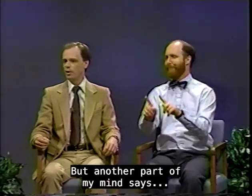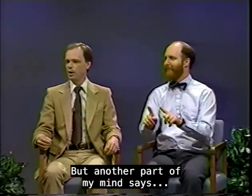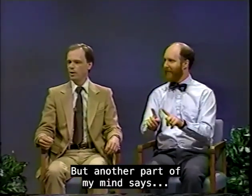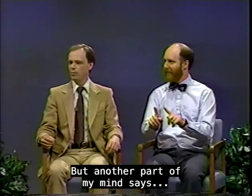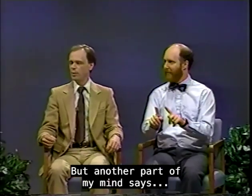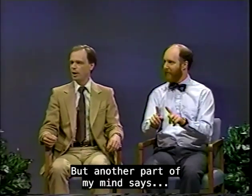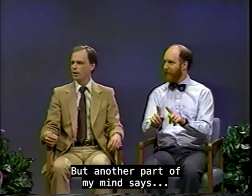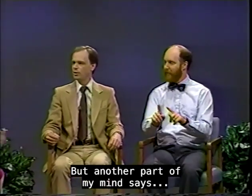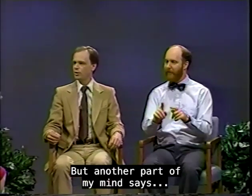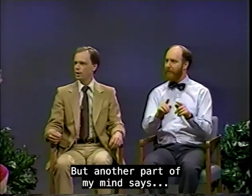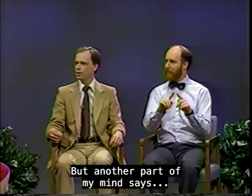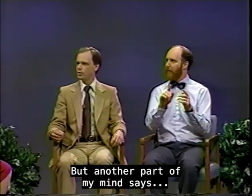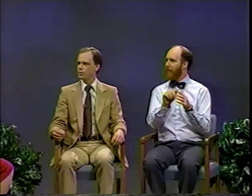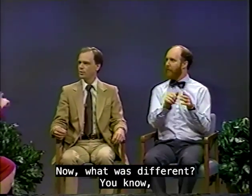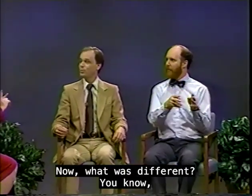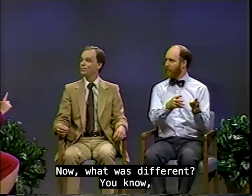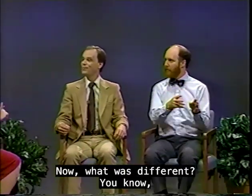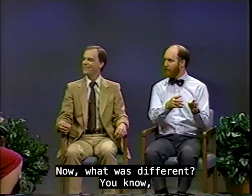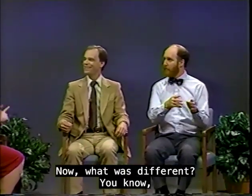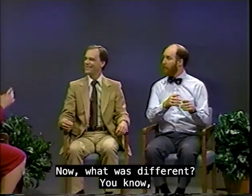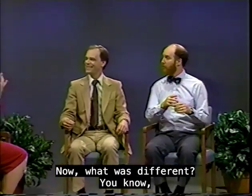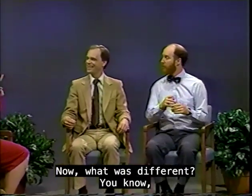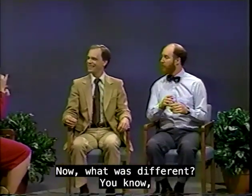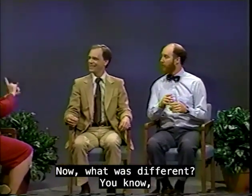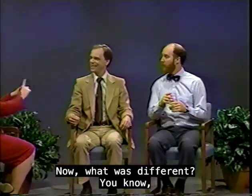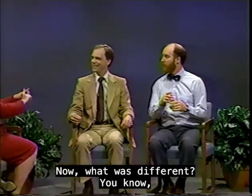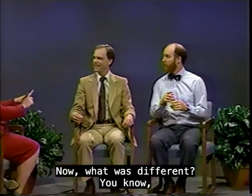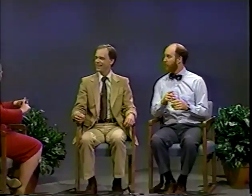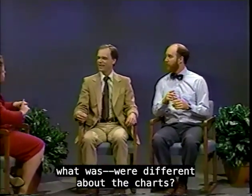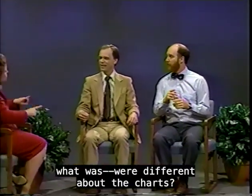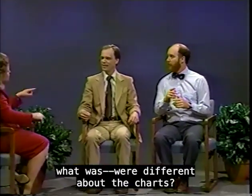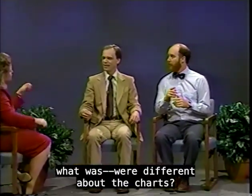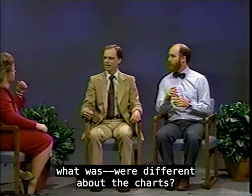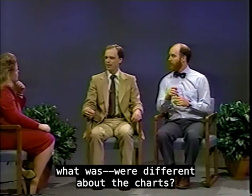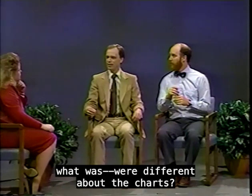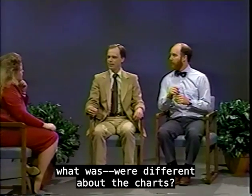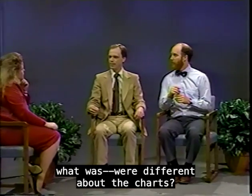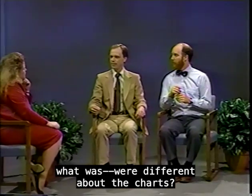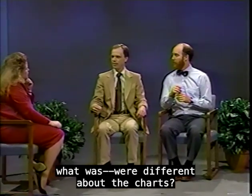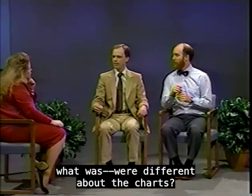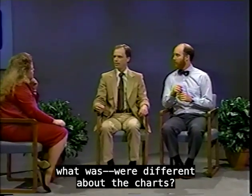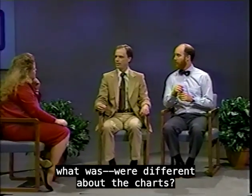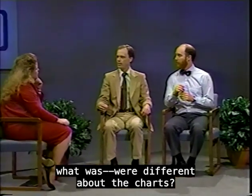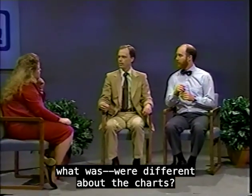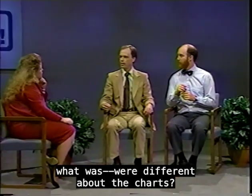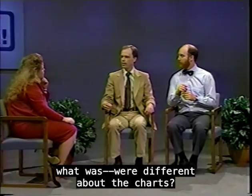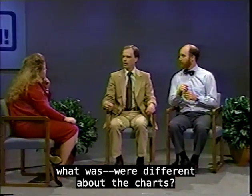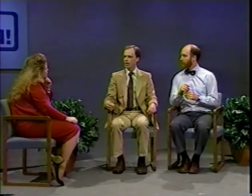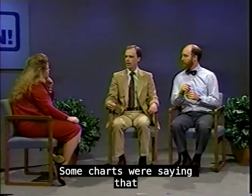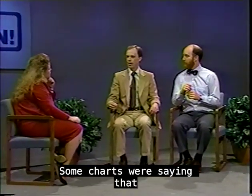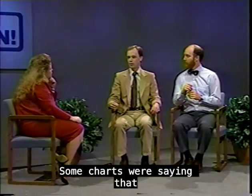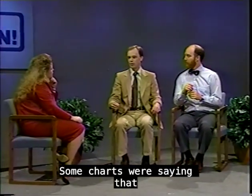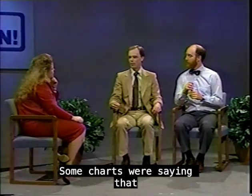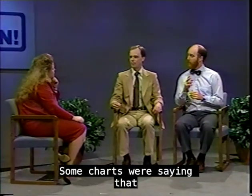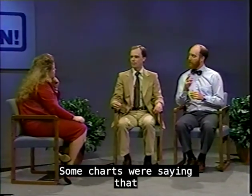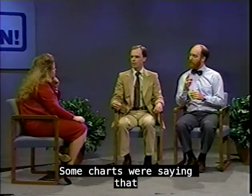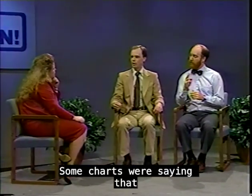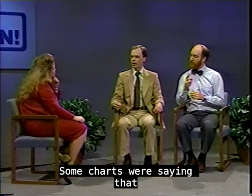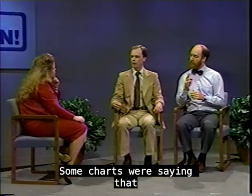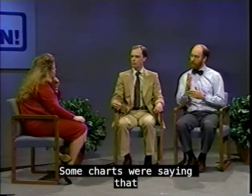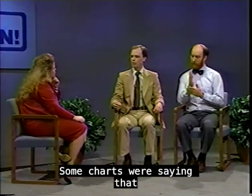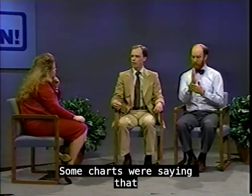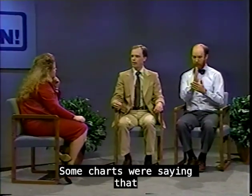But another part of my mind says... Now, what was different? You know, what were different about the charts?